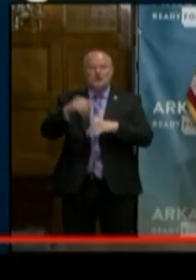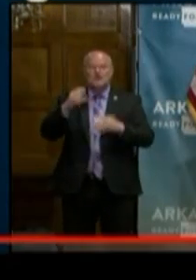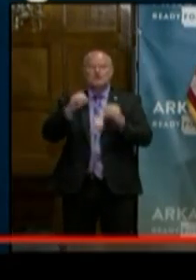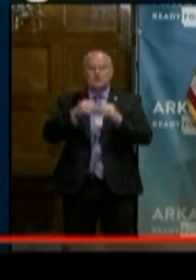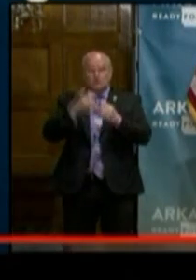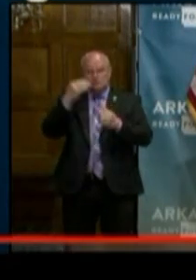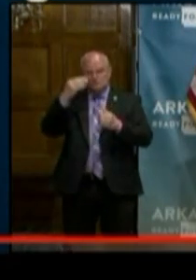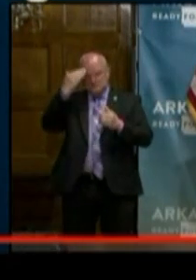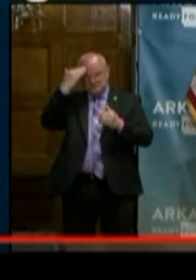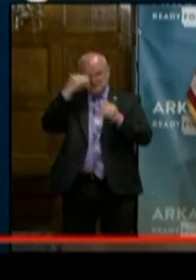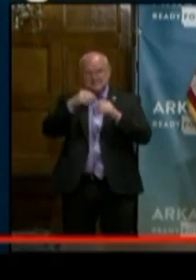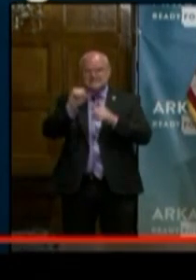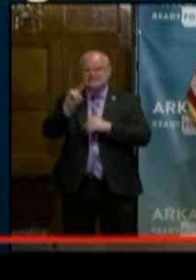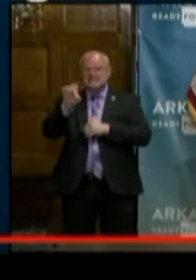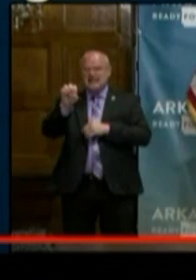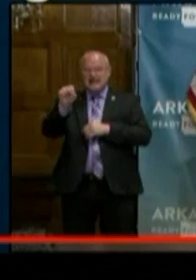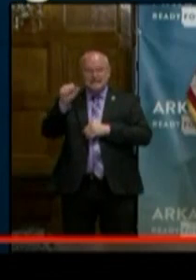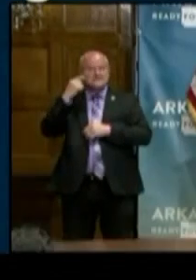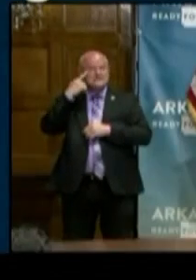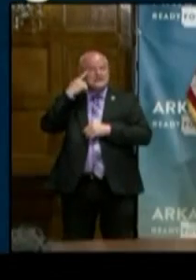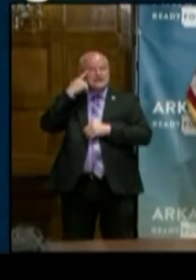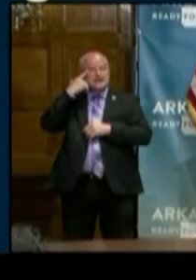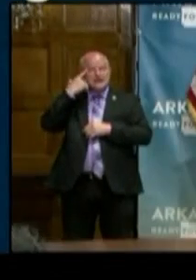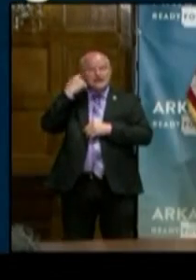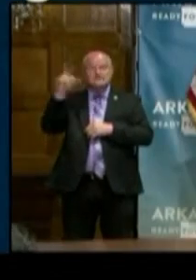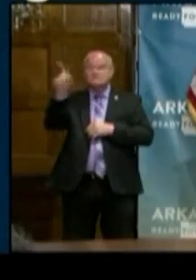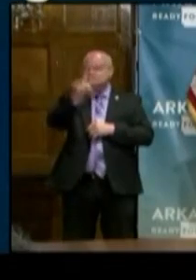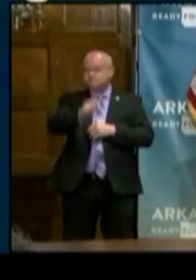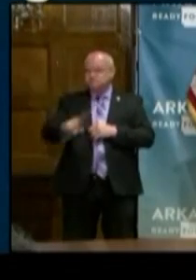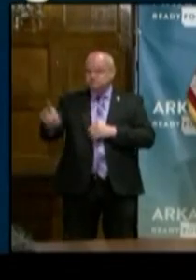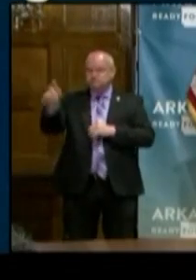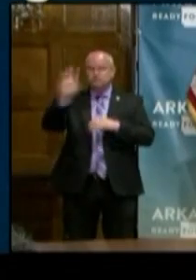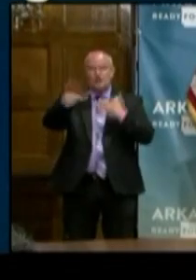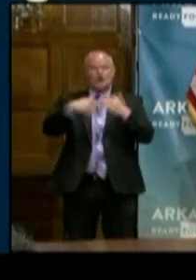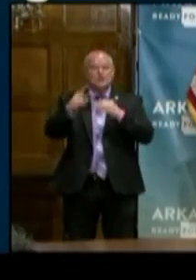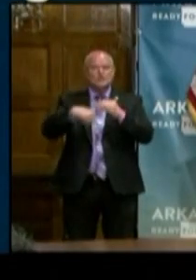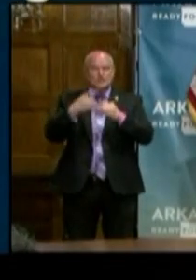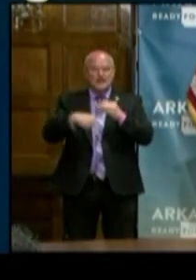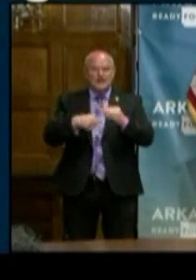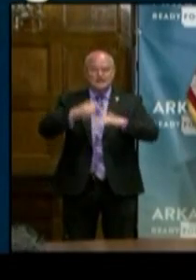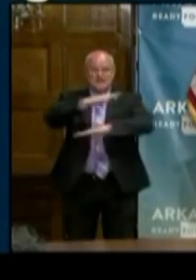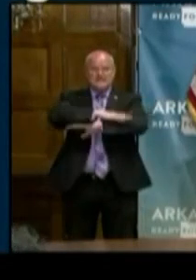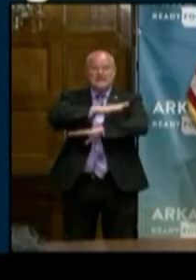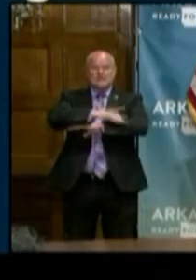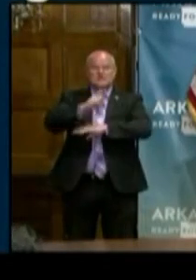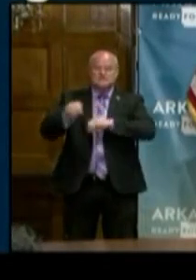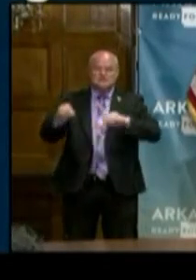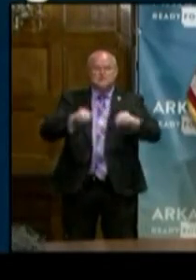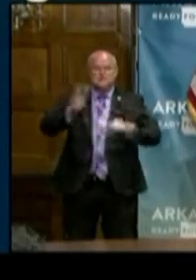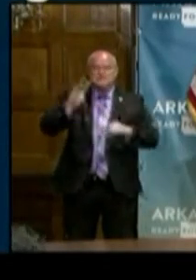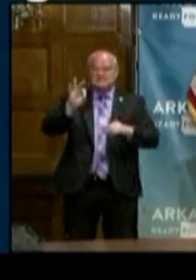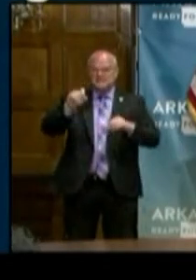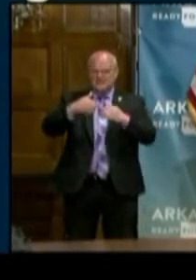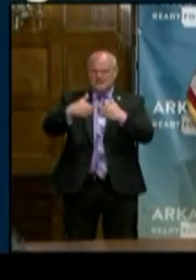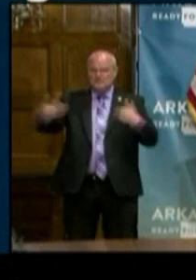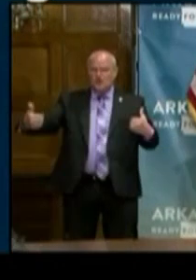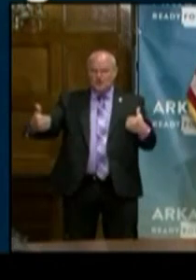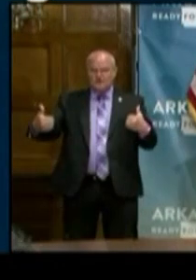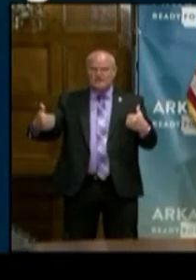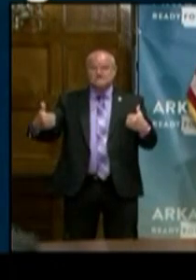note distancing at slides, disinfectants. The tables have to be moved 6 feet